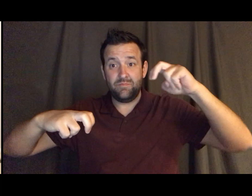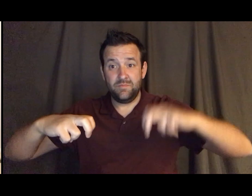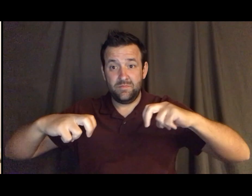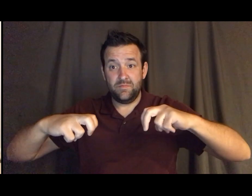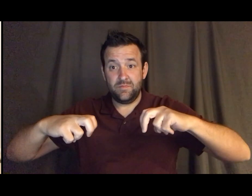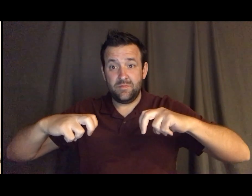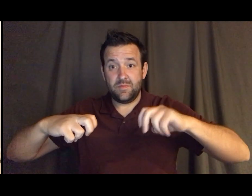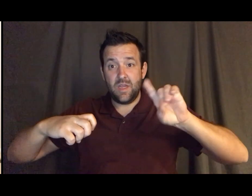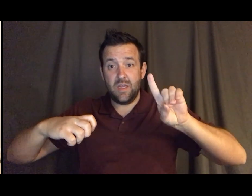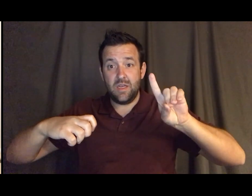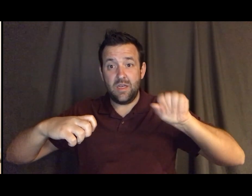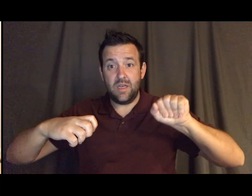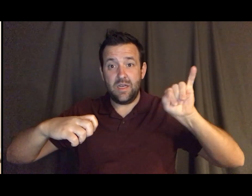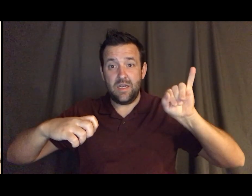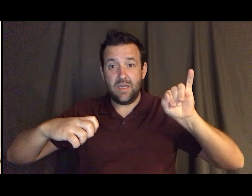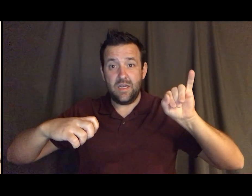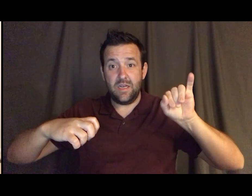table.